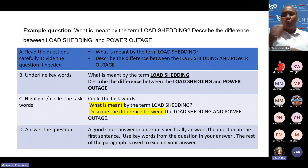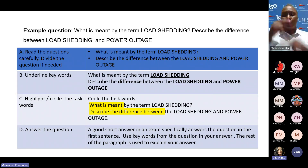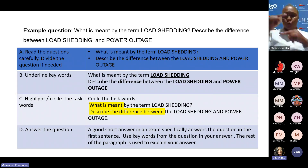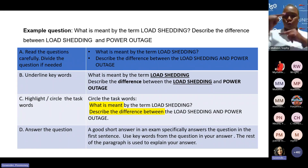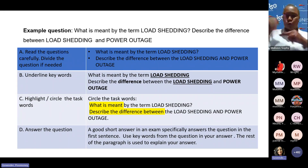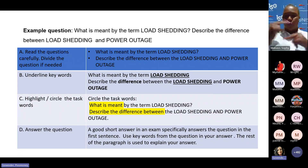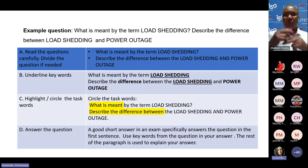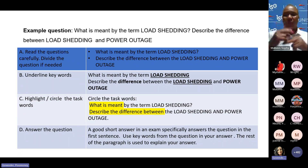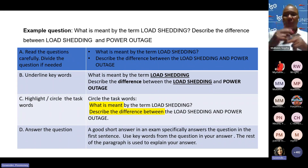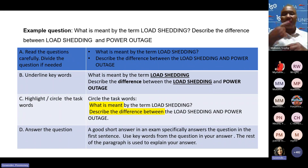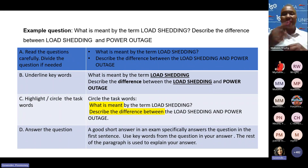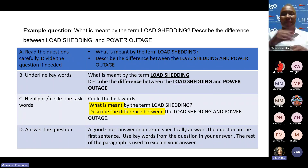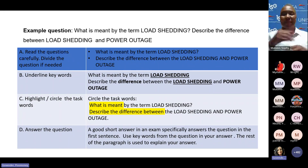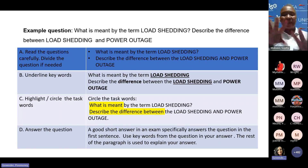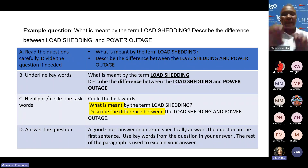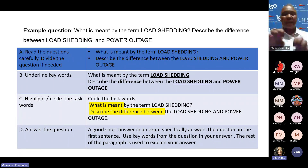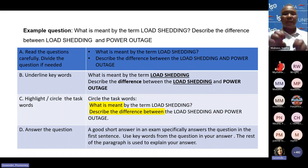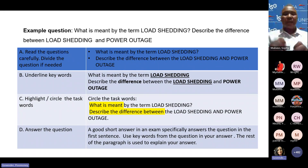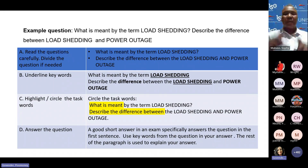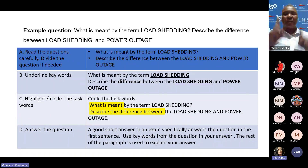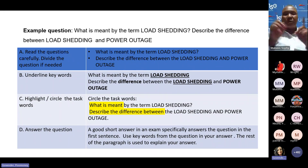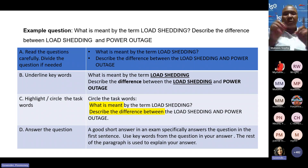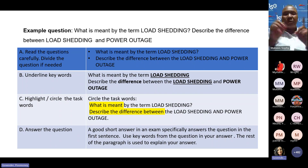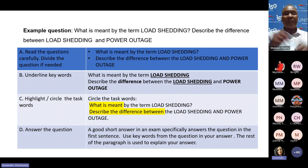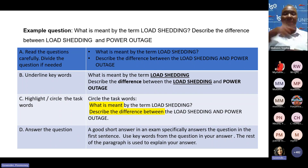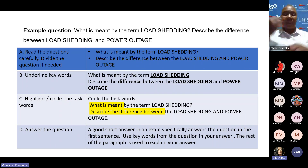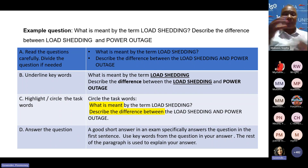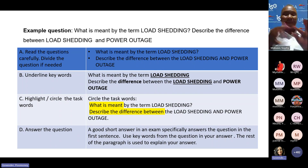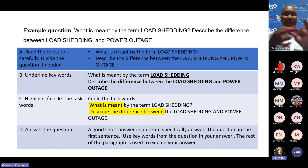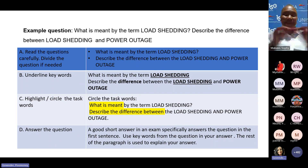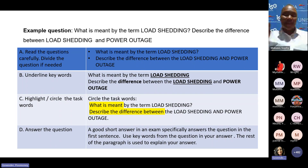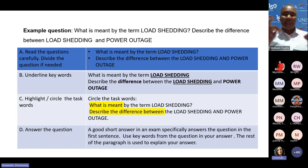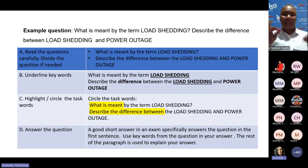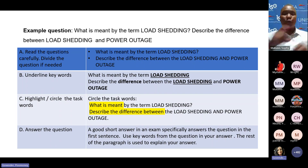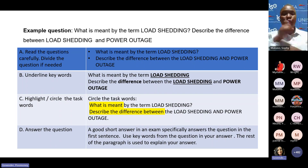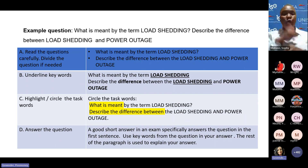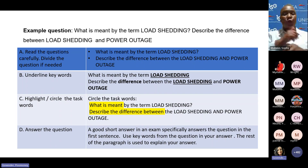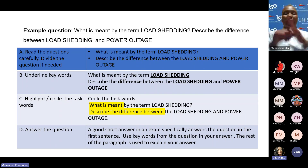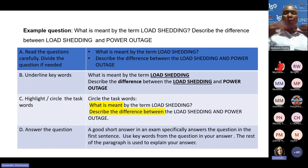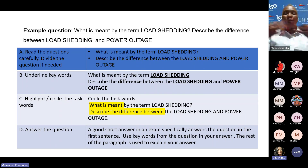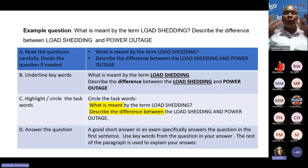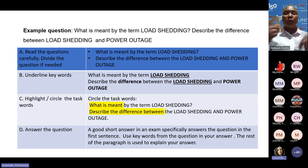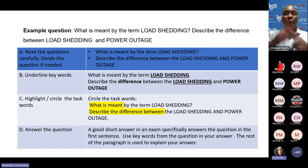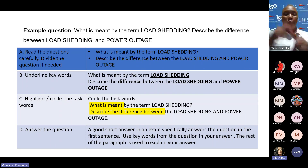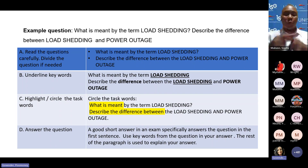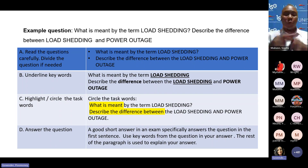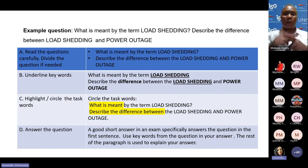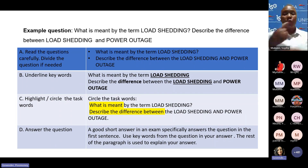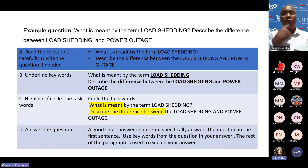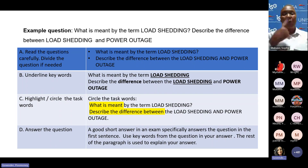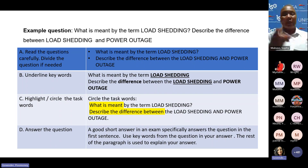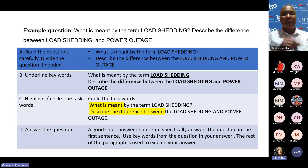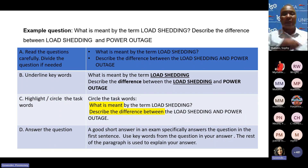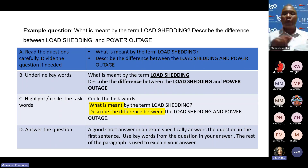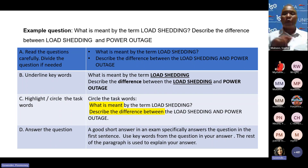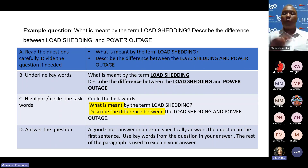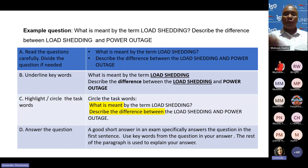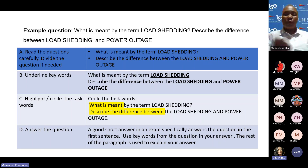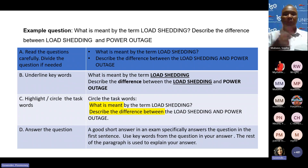exam specifically answer the question in the first sentence. Use the keywords from your answer, and the rest of the paragraph is used